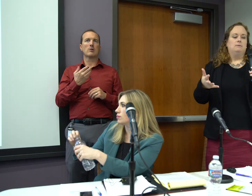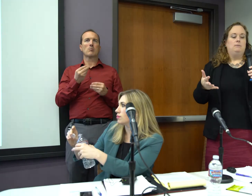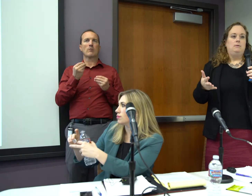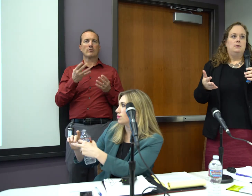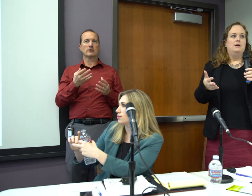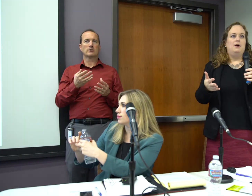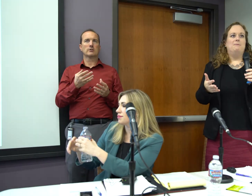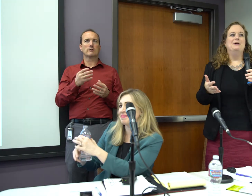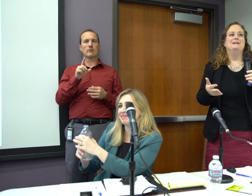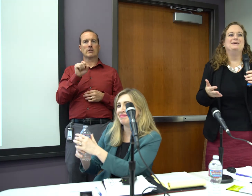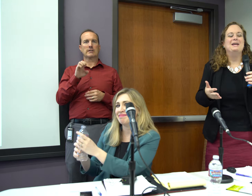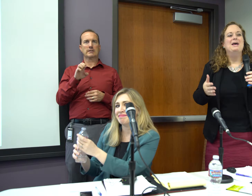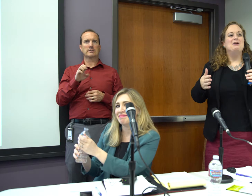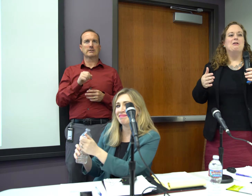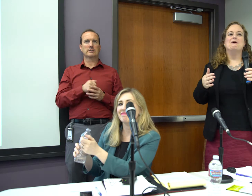provisions, and